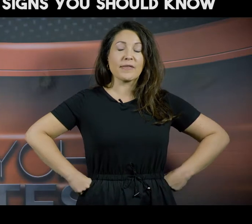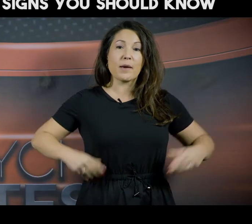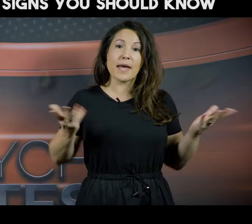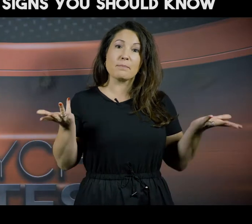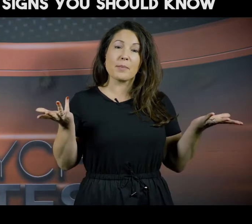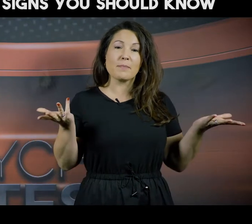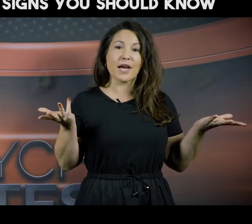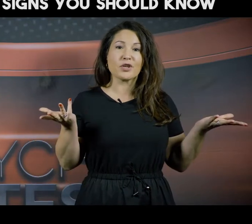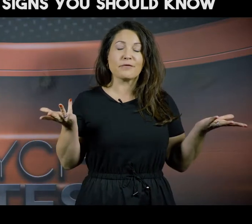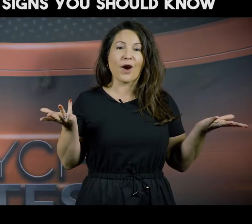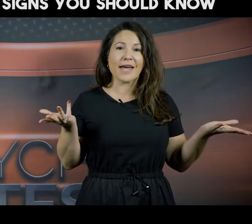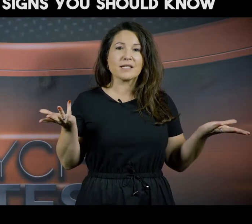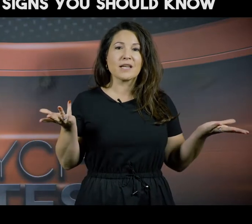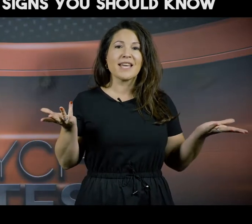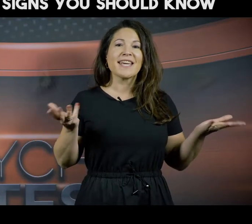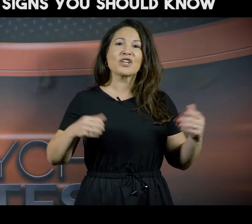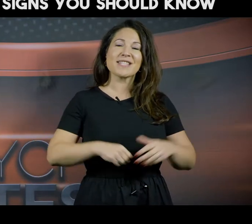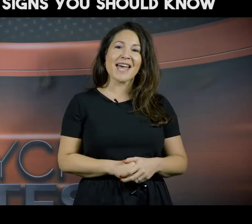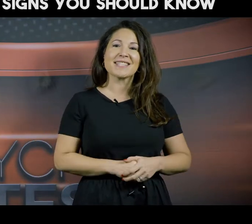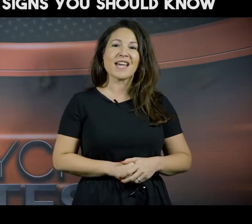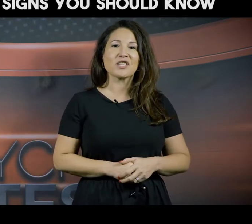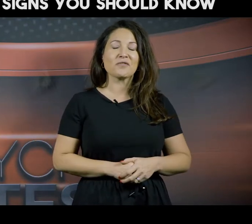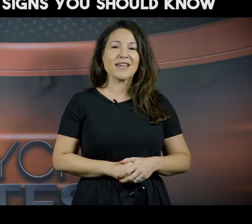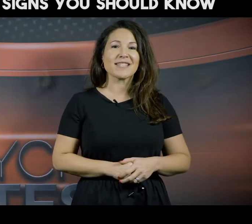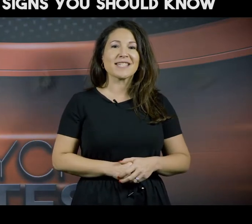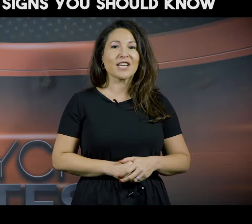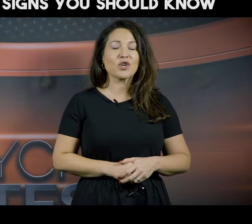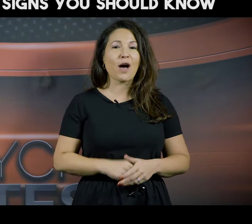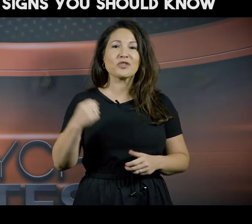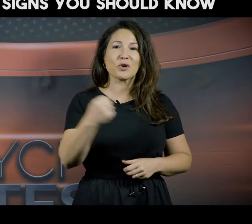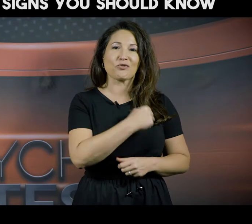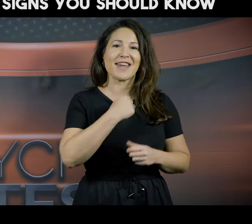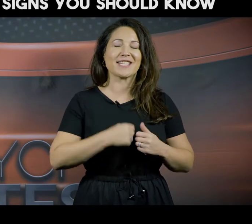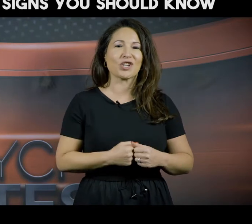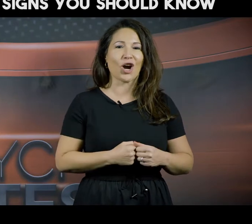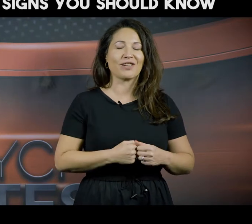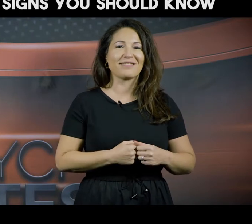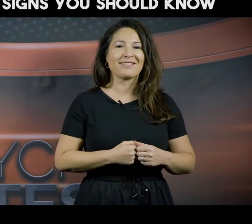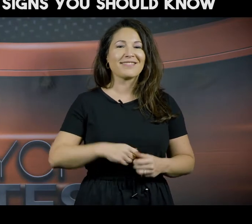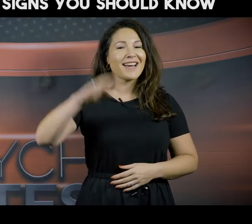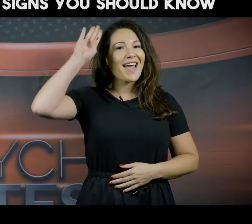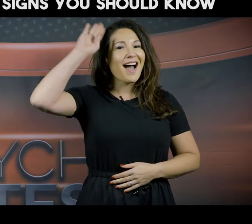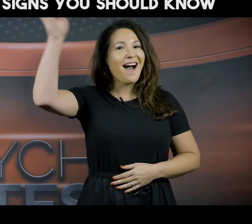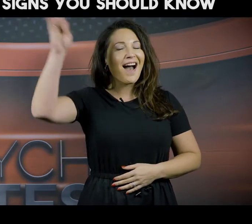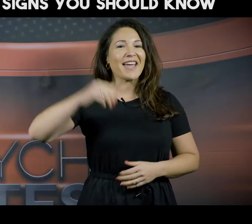with them and maybe make a new friend? Here are 10 signs and phrases to get you off to a great start. Hi.